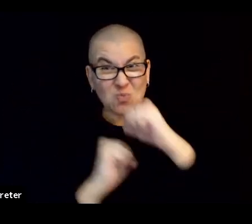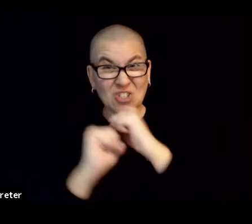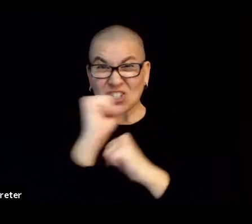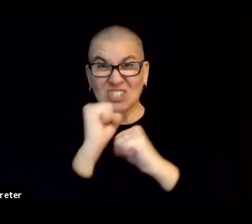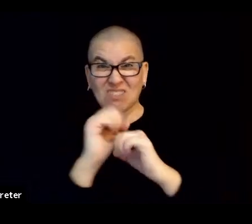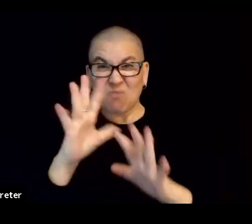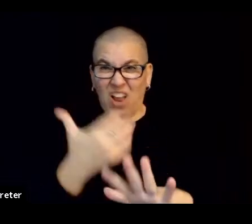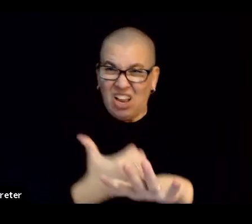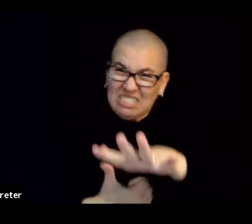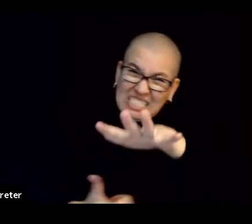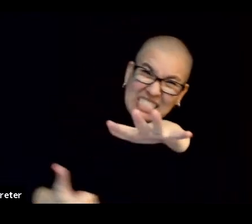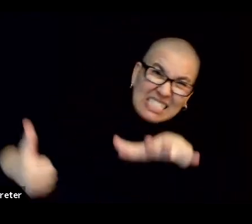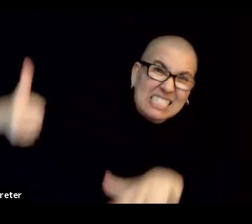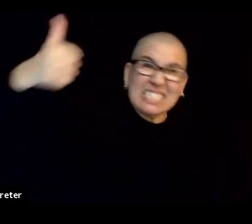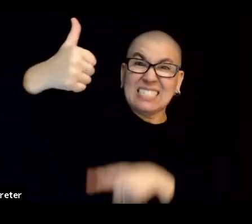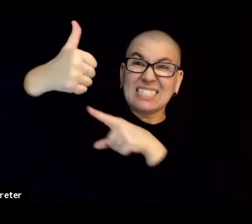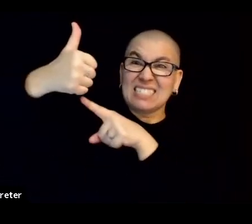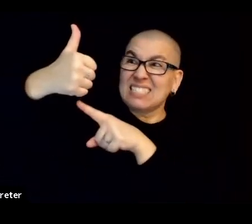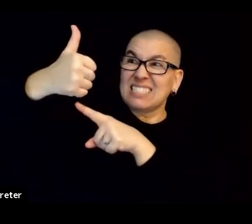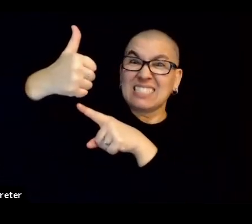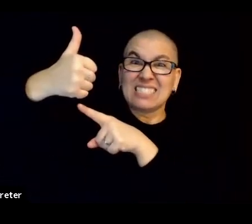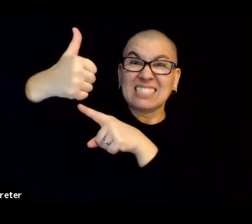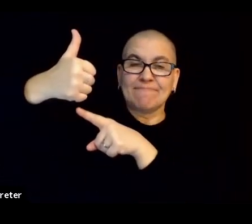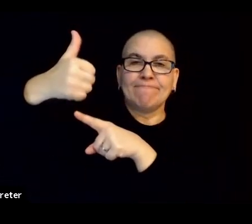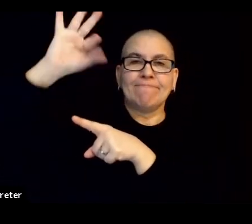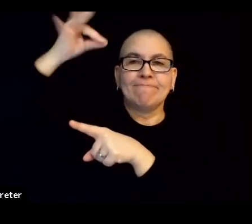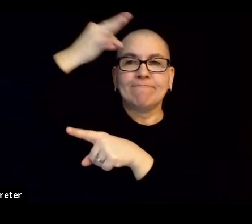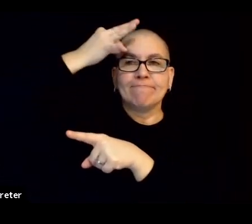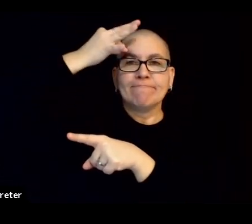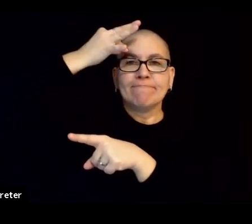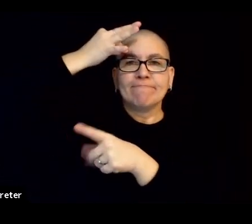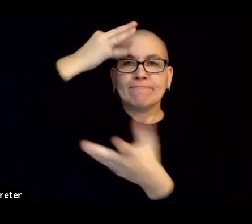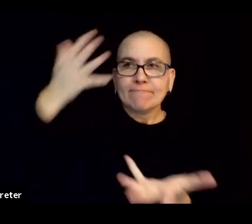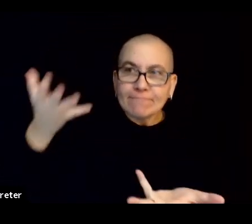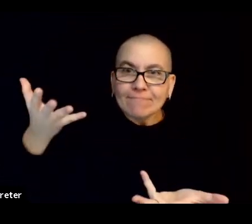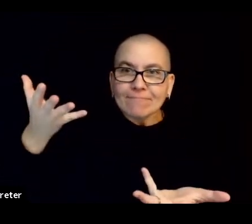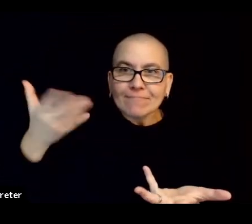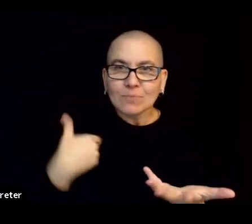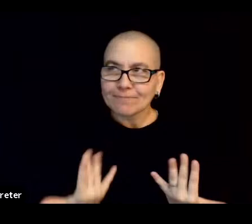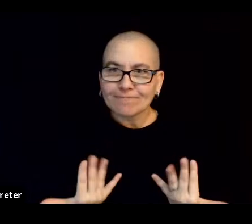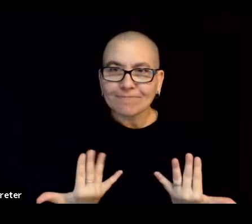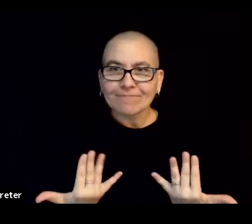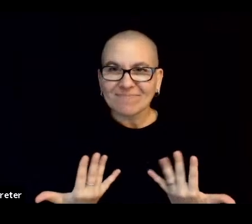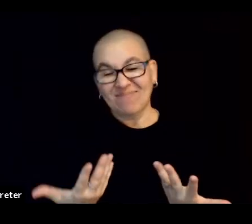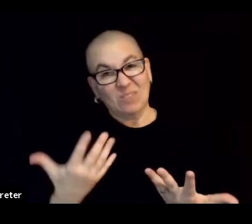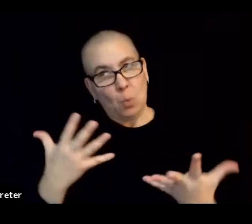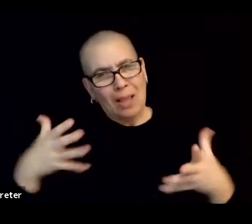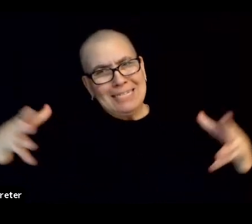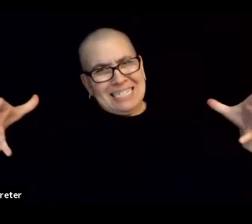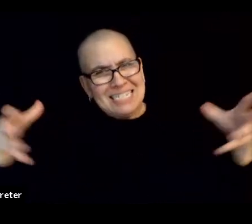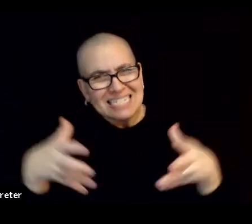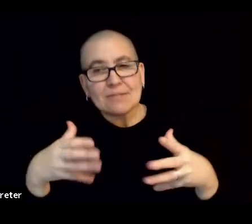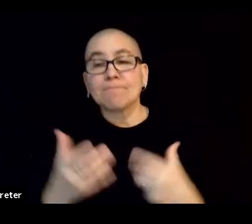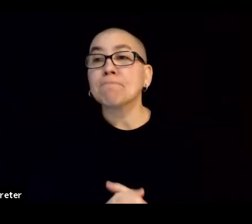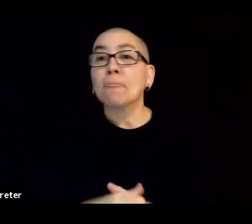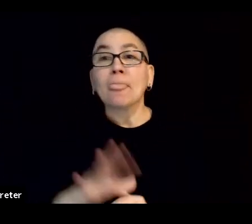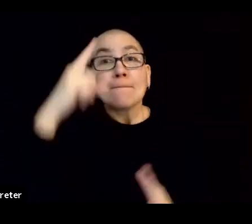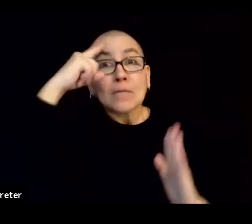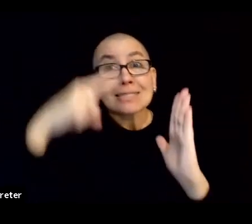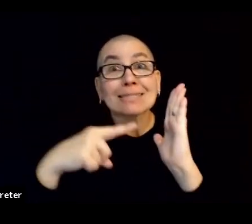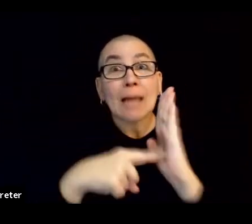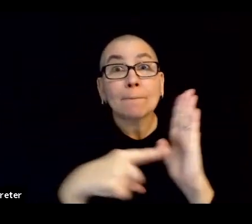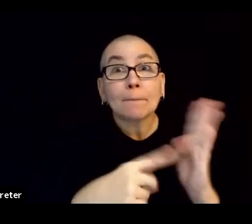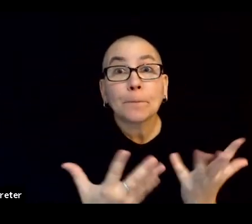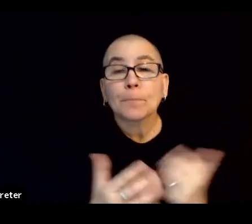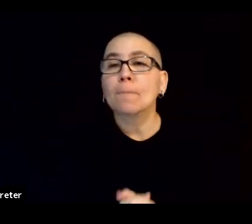stand ready to serve Minnesota and partner to get this job done. For instance, if we had vaccine full supply at Health